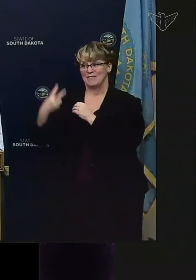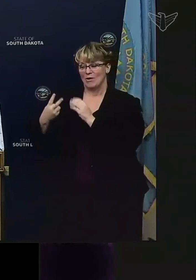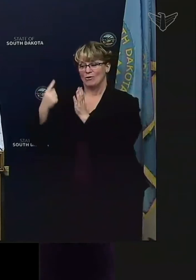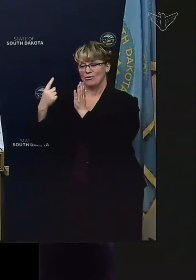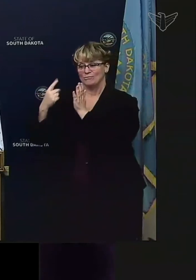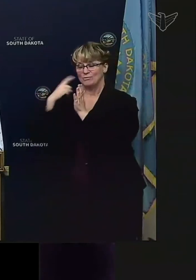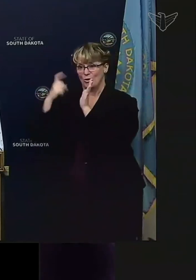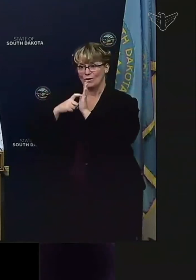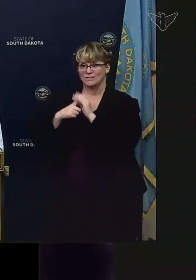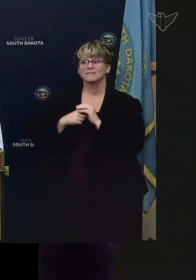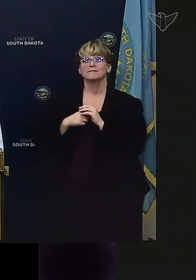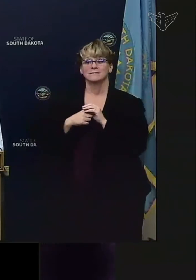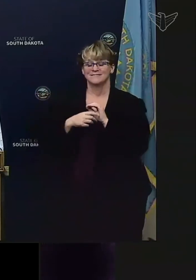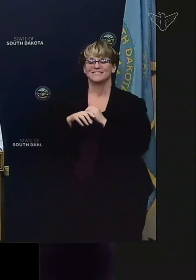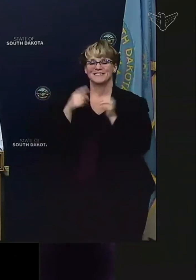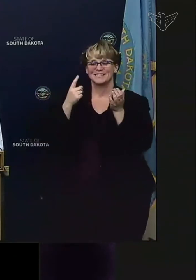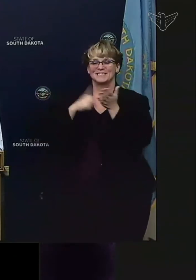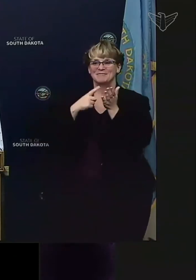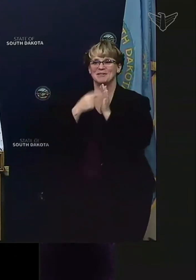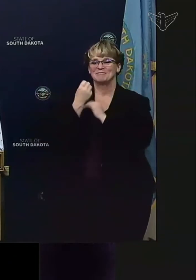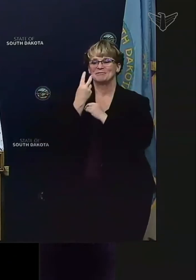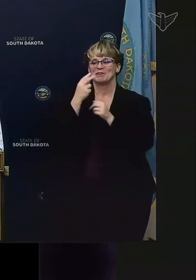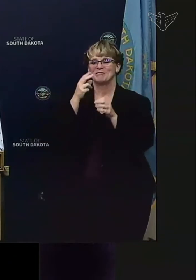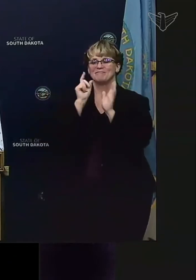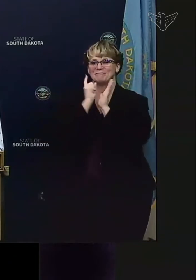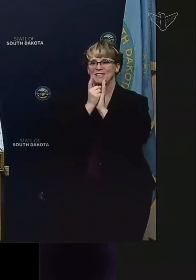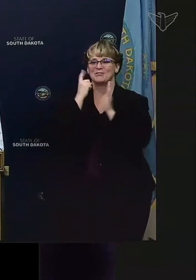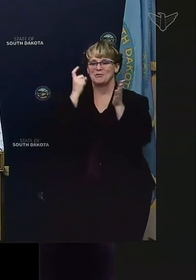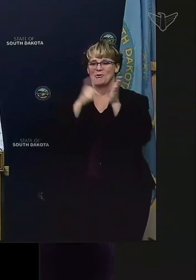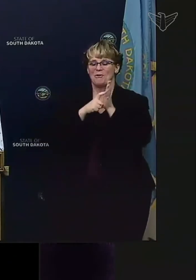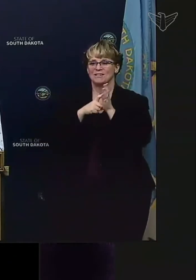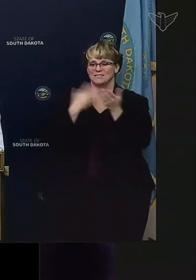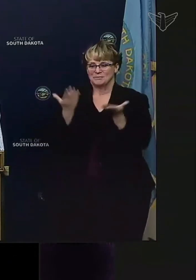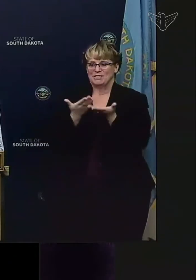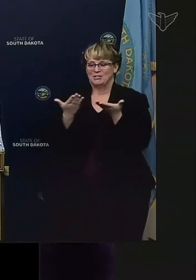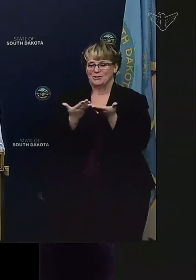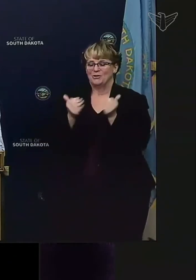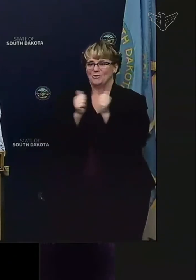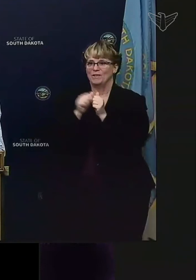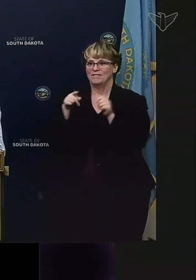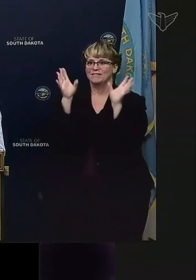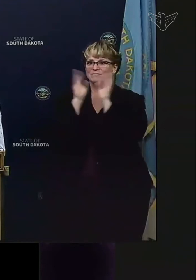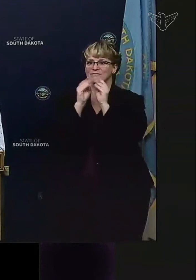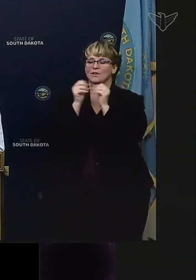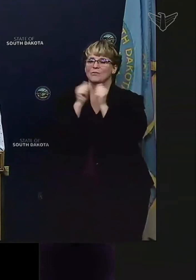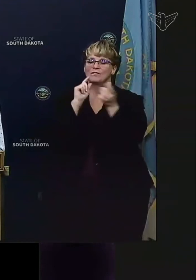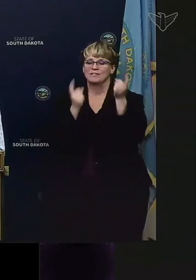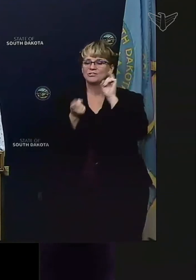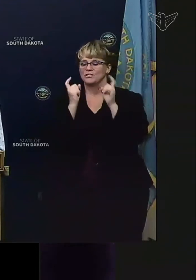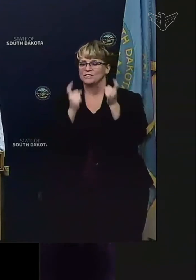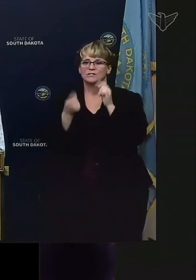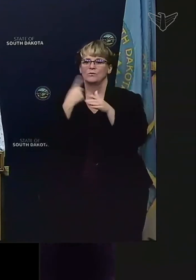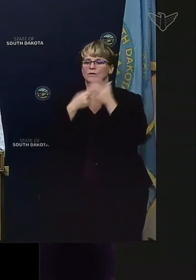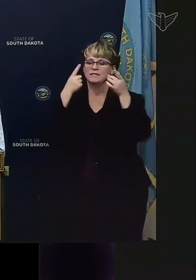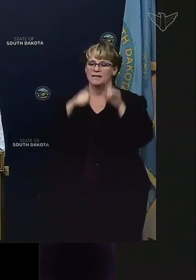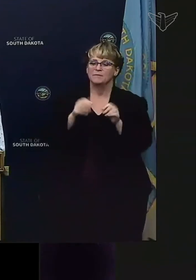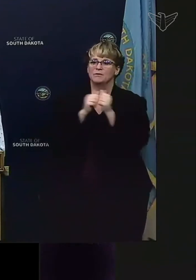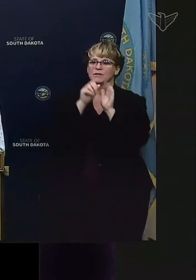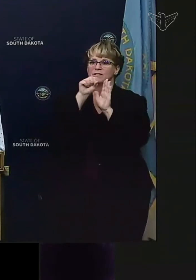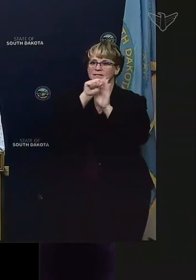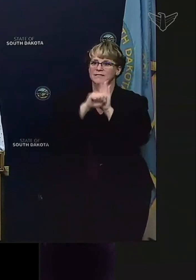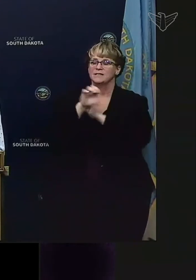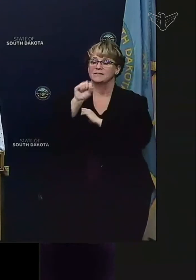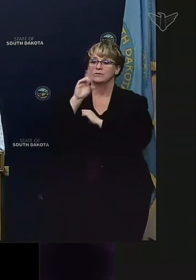given her 12 minutes of notice that we are going to do a press conference because of the changing dynamics of what we're dealing